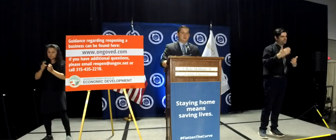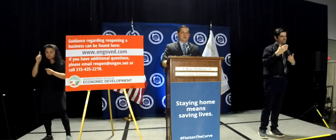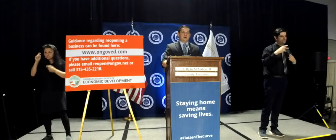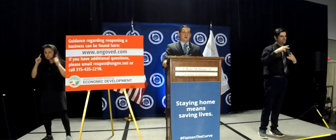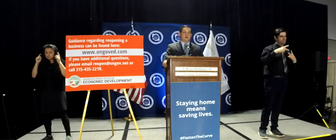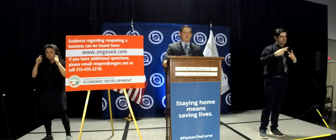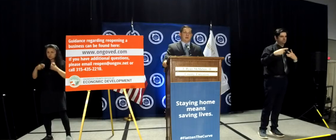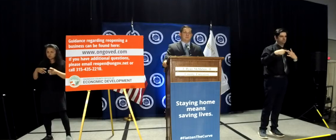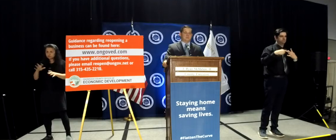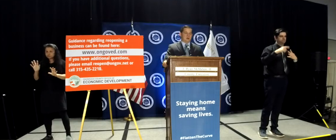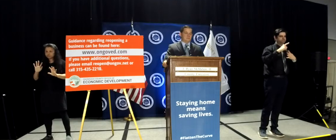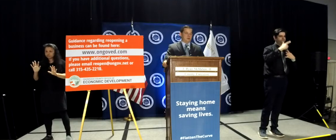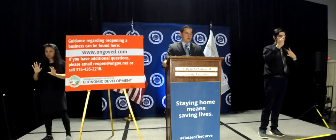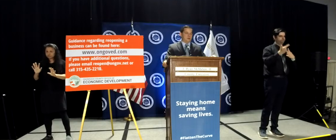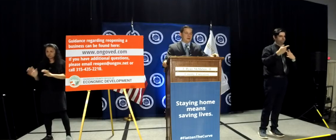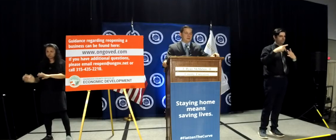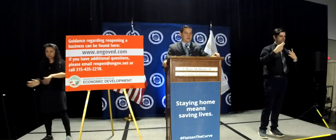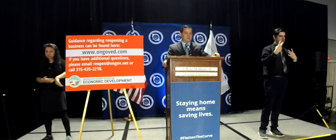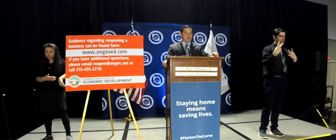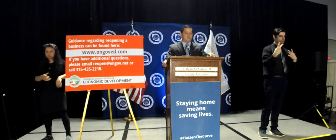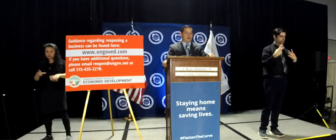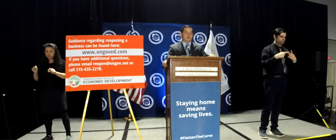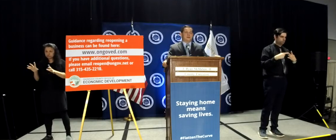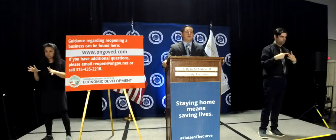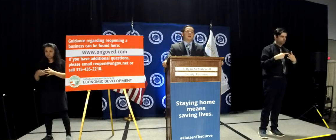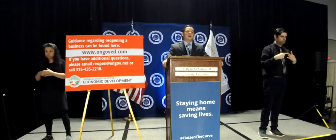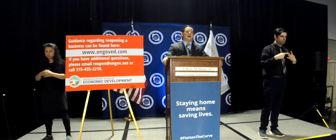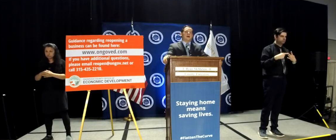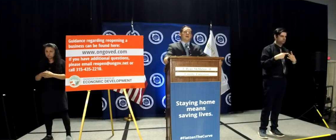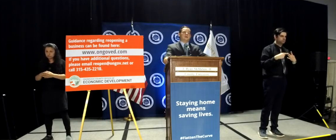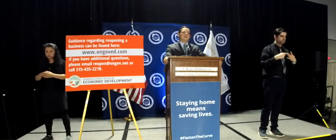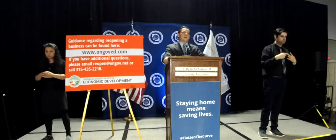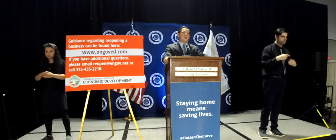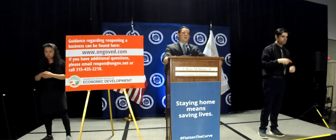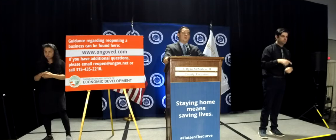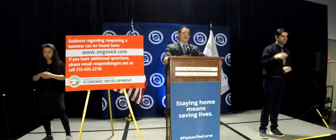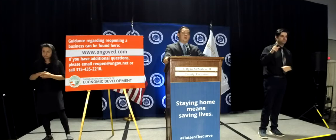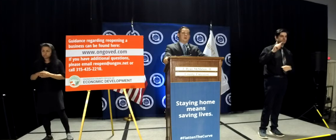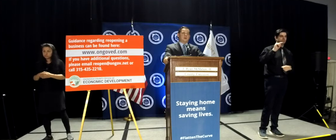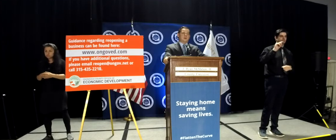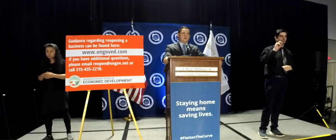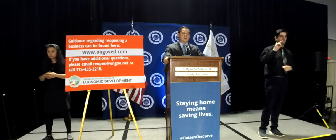and I'm very glad that he's my friend.